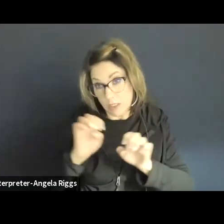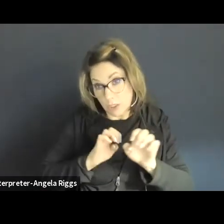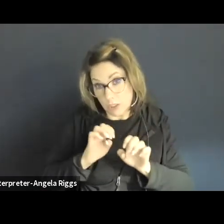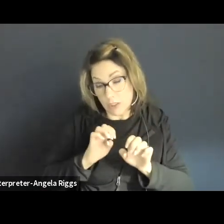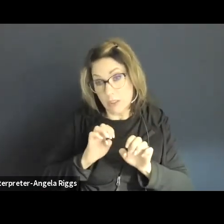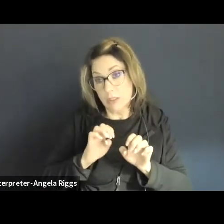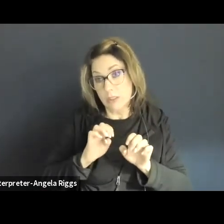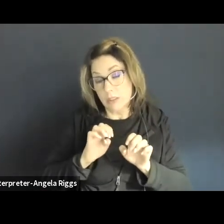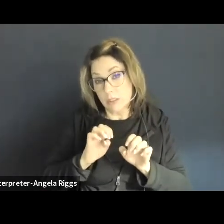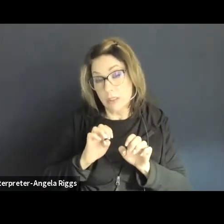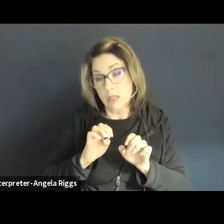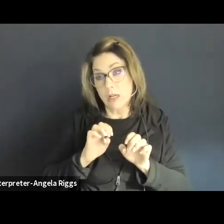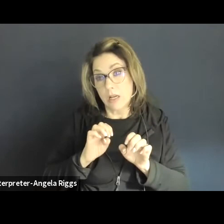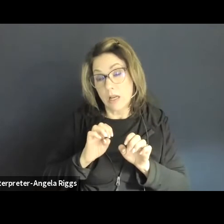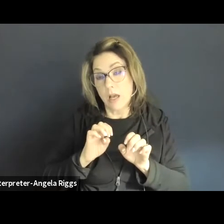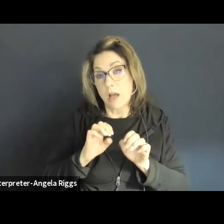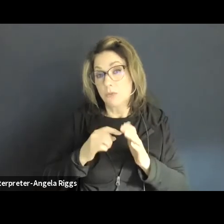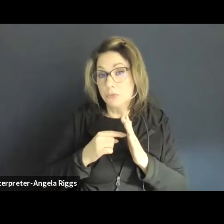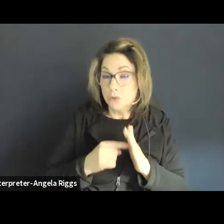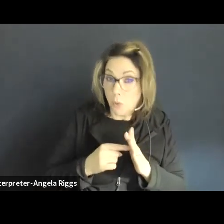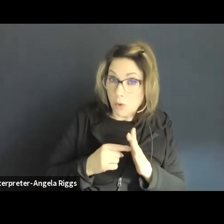of how